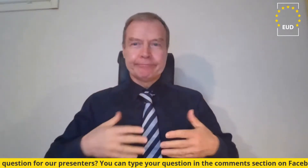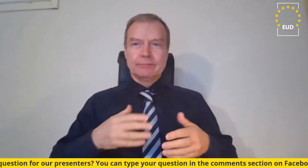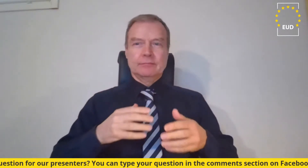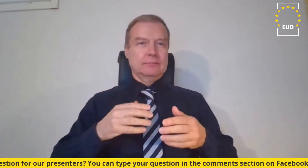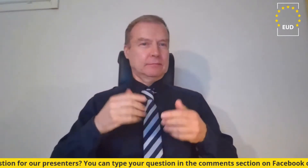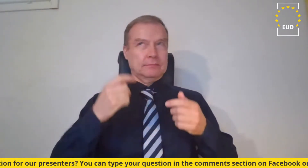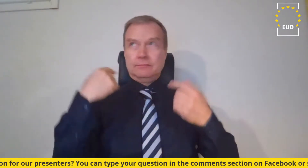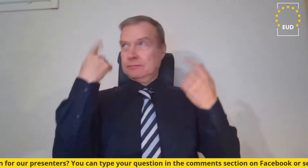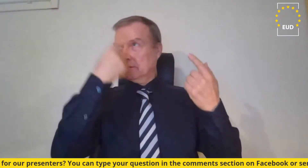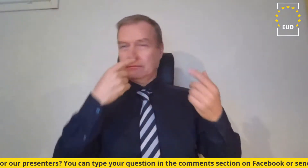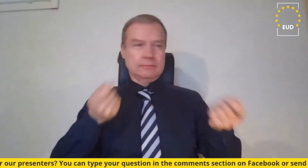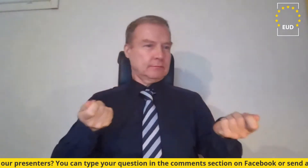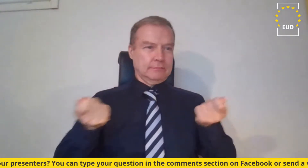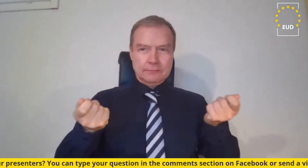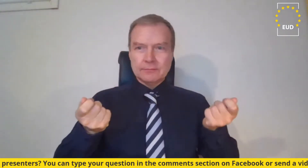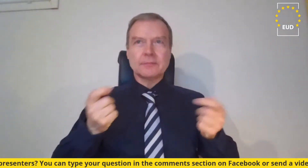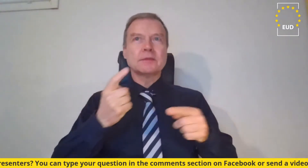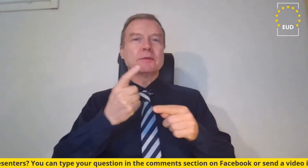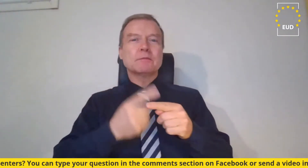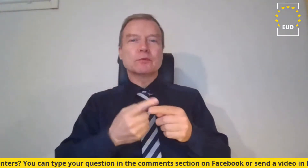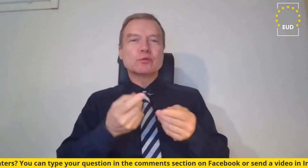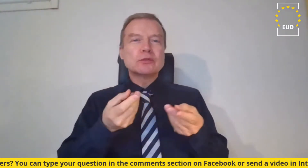on screen, the appropriate